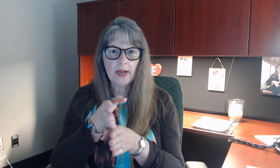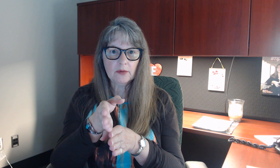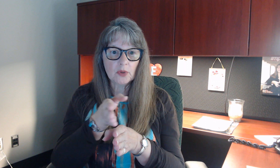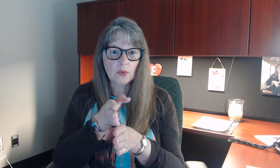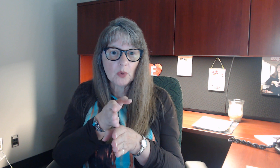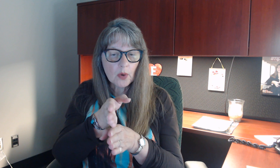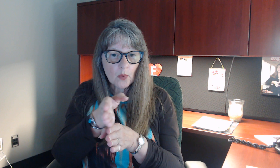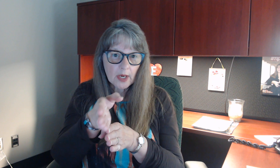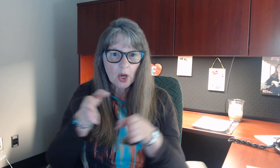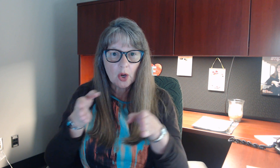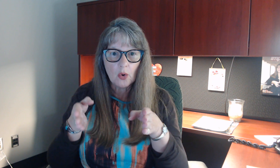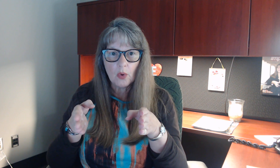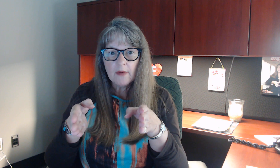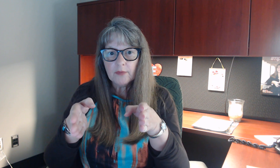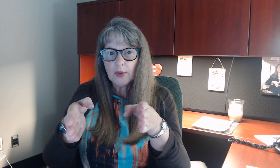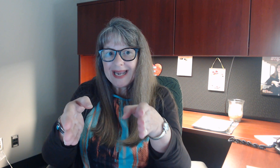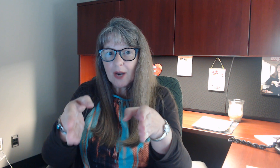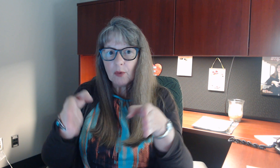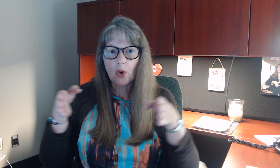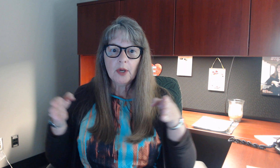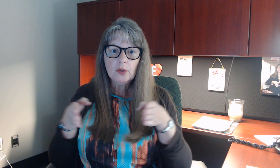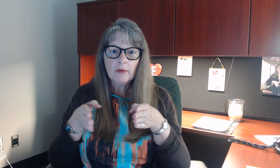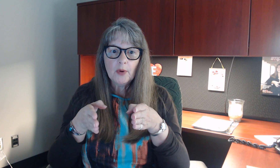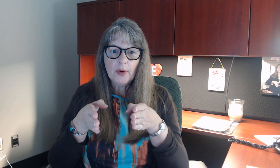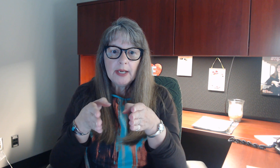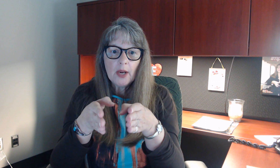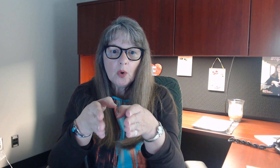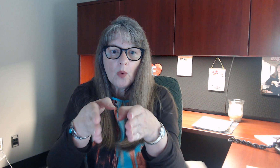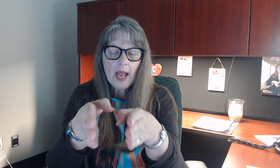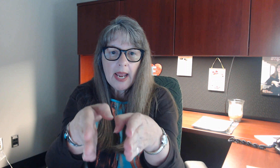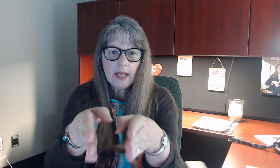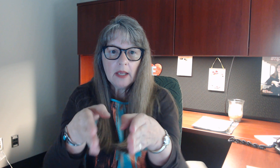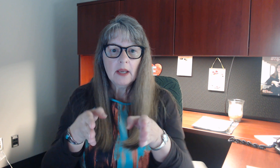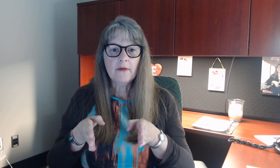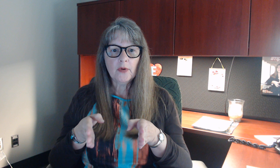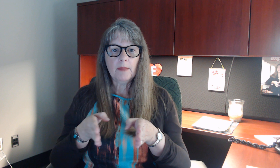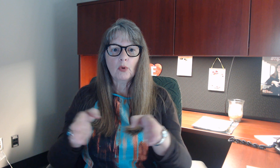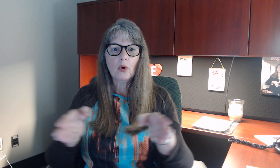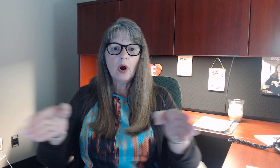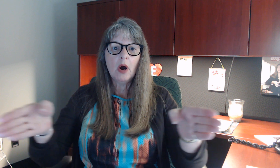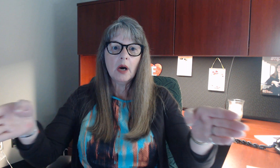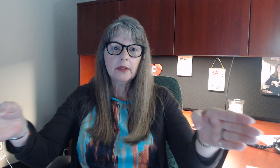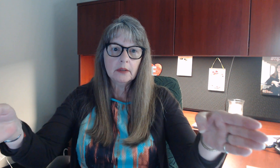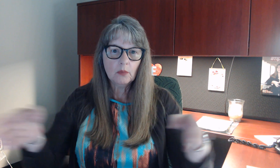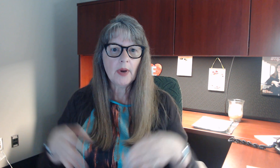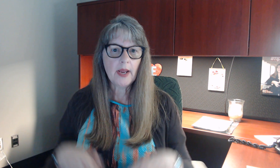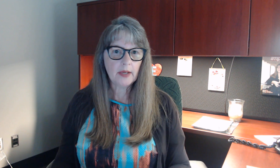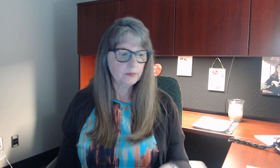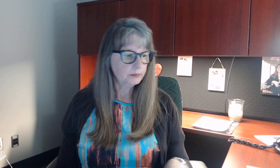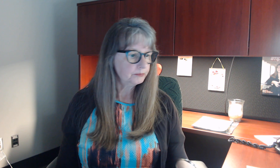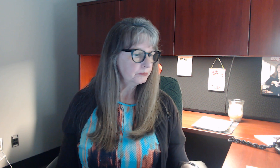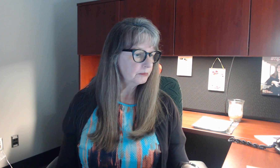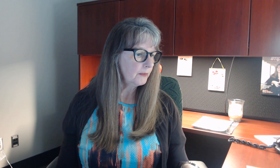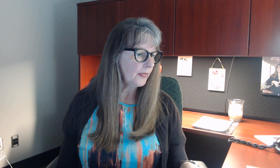There's only one way to go. Very narrow. A very narrow way. A very broad way.